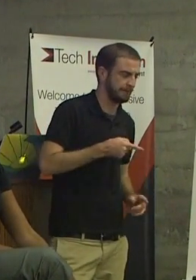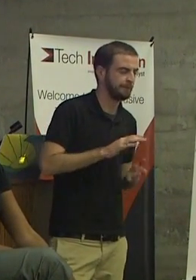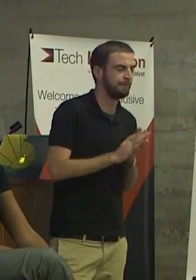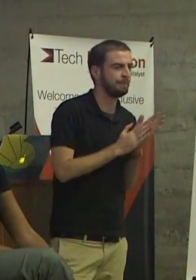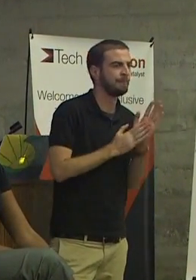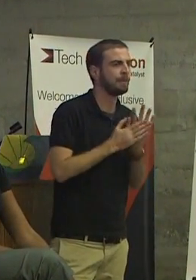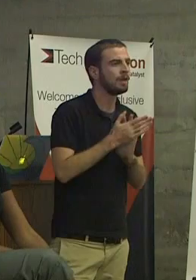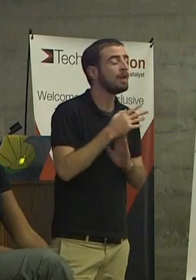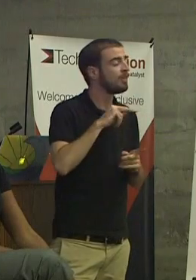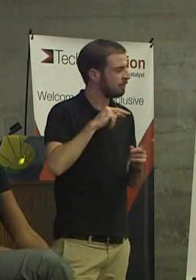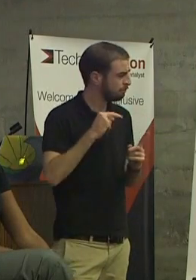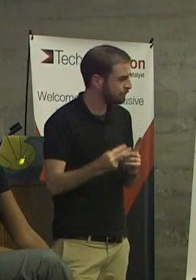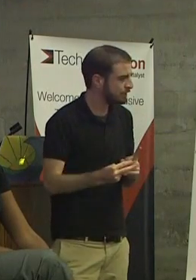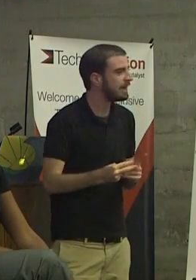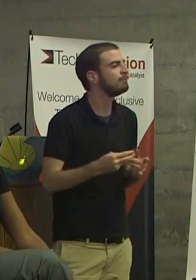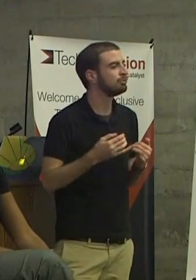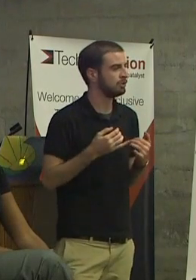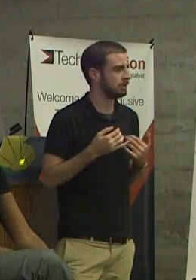The perception is that